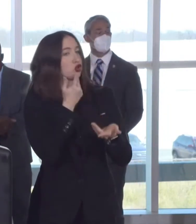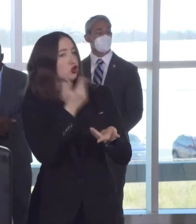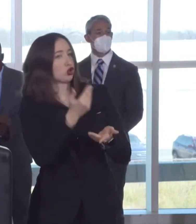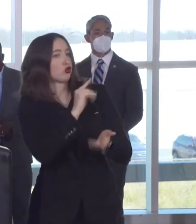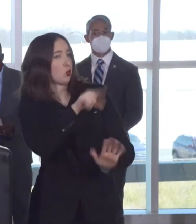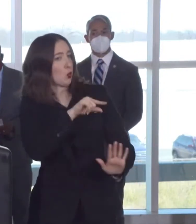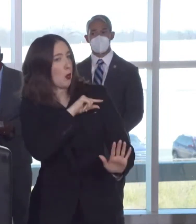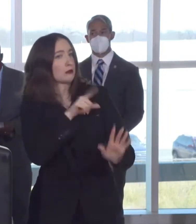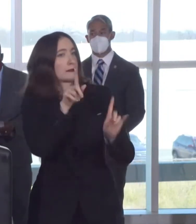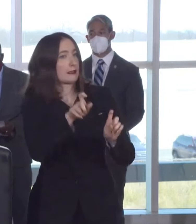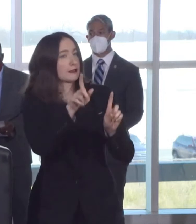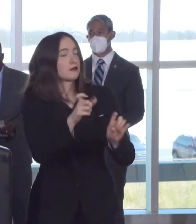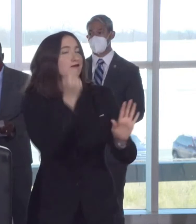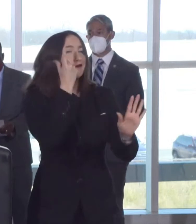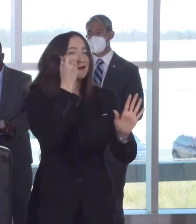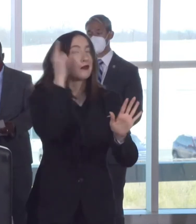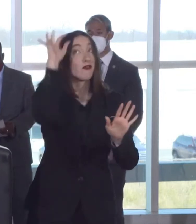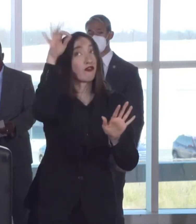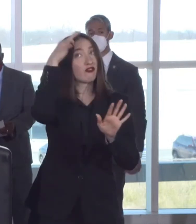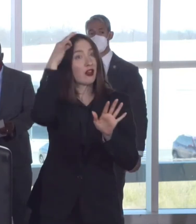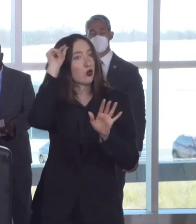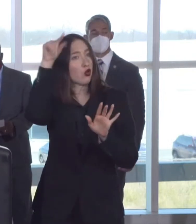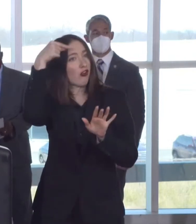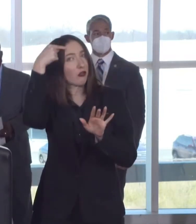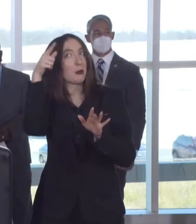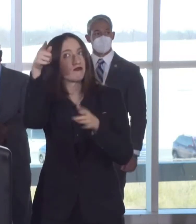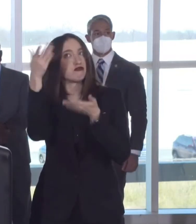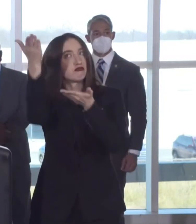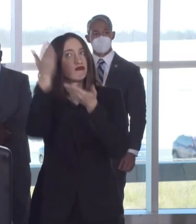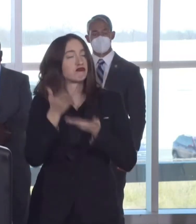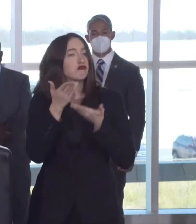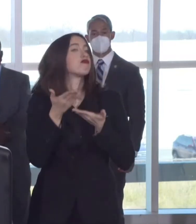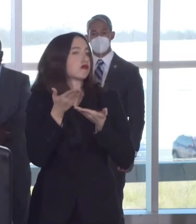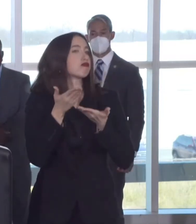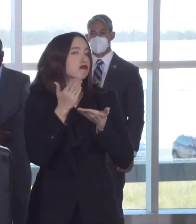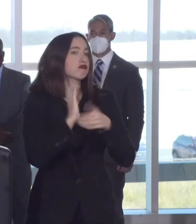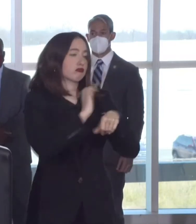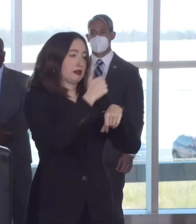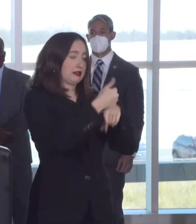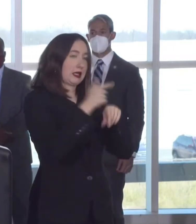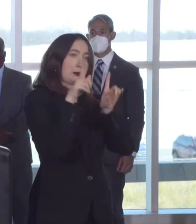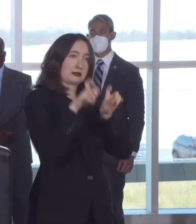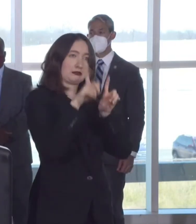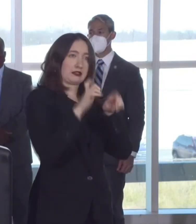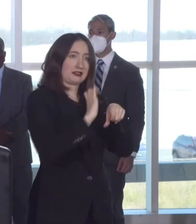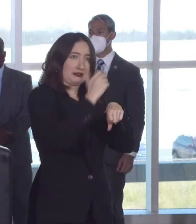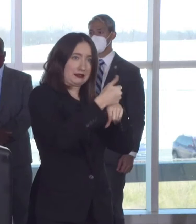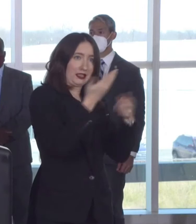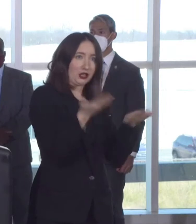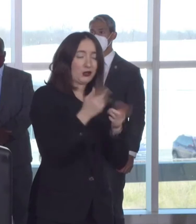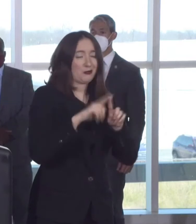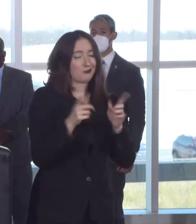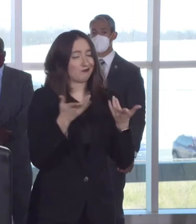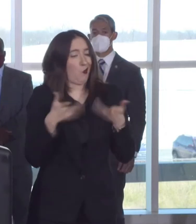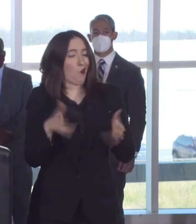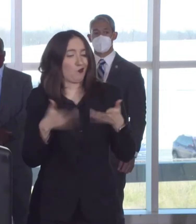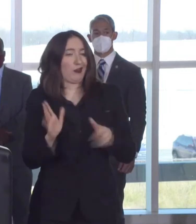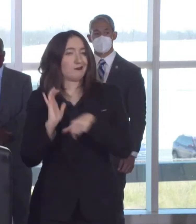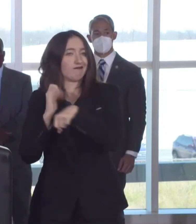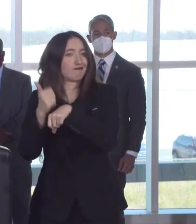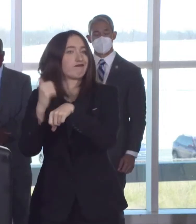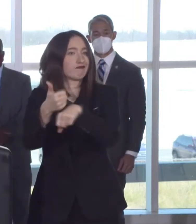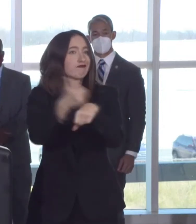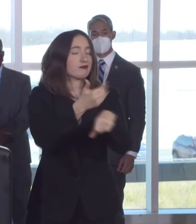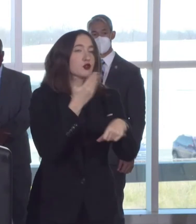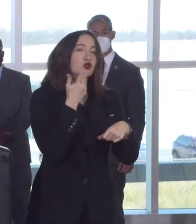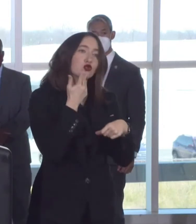delay in it. We're glad the federal government stepped up with a testing site, but I think we were quite a bit ahead of them and have done a good job